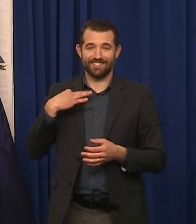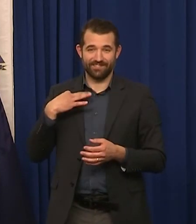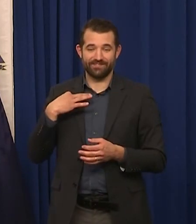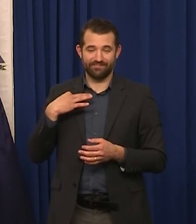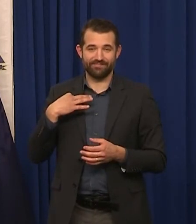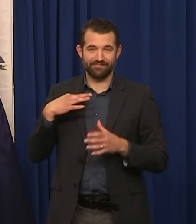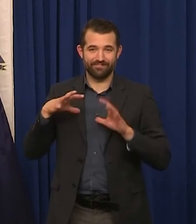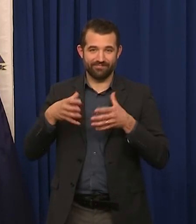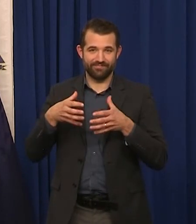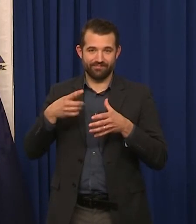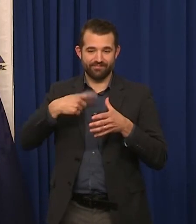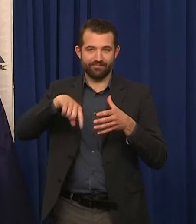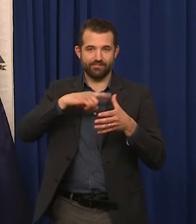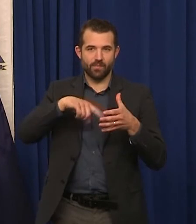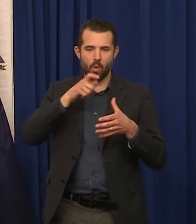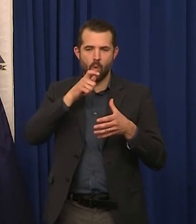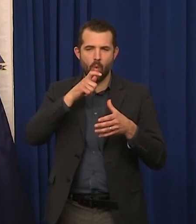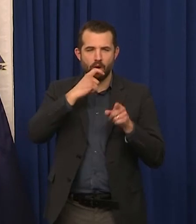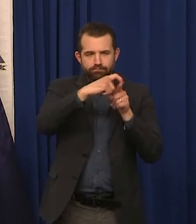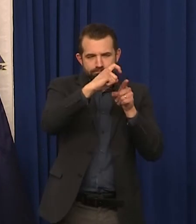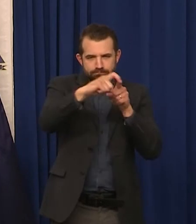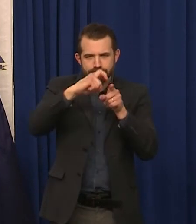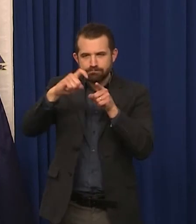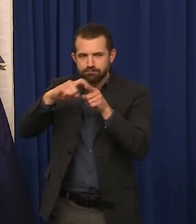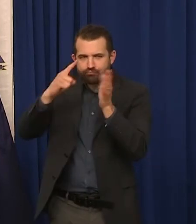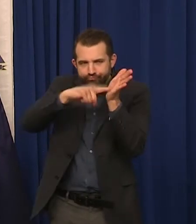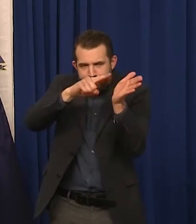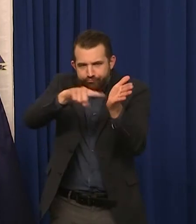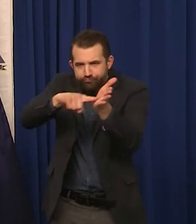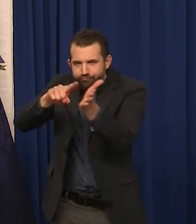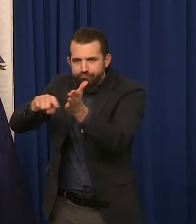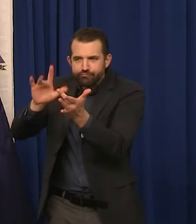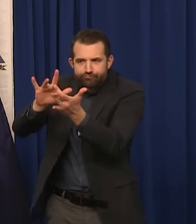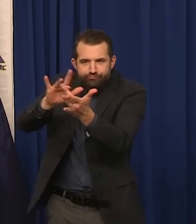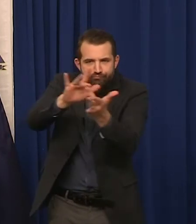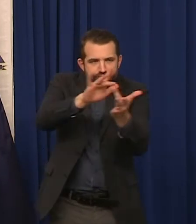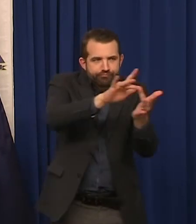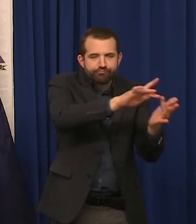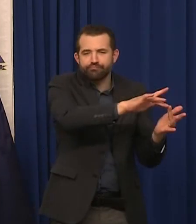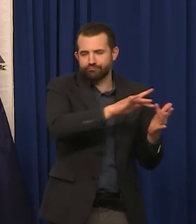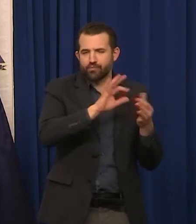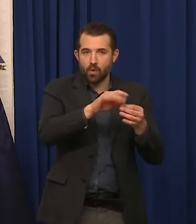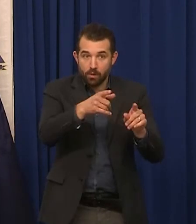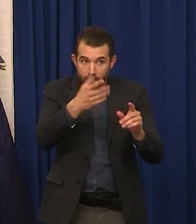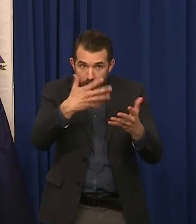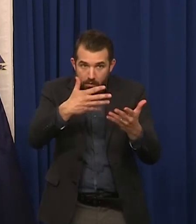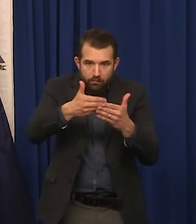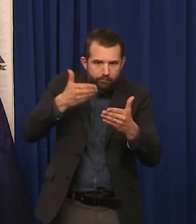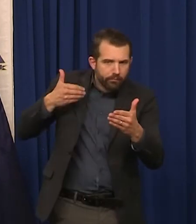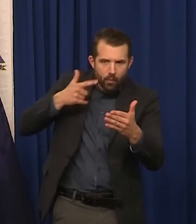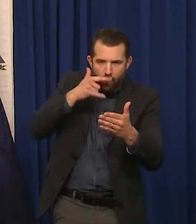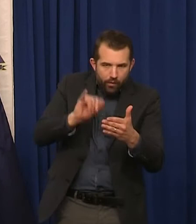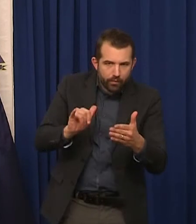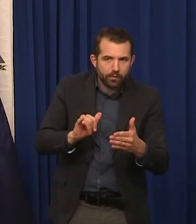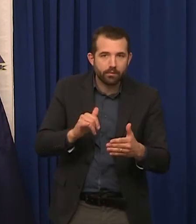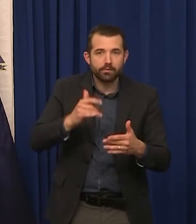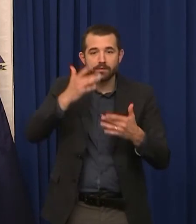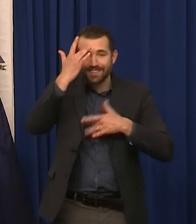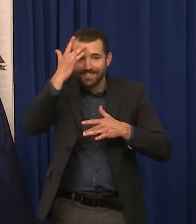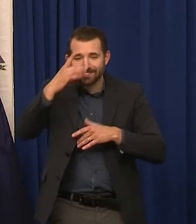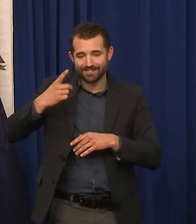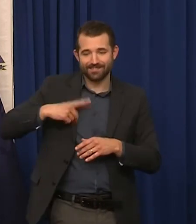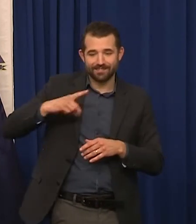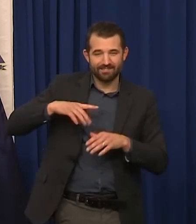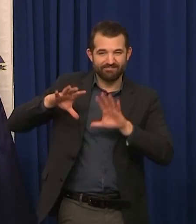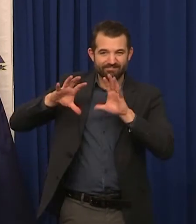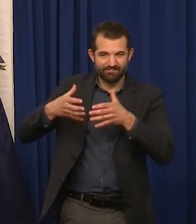contact tracing piece. We've talked a lot about contact tracing. This is where disease detectives call up individuals who are confirmed and ask